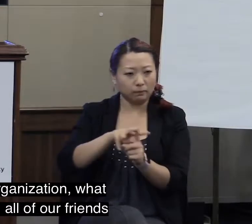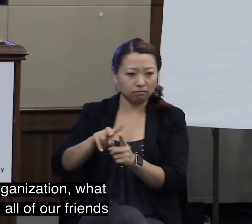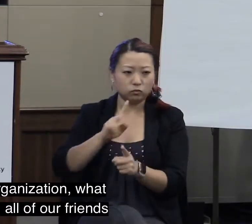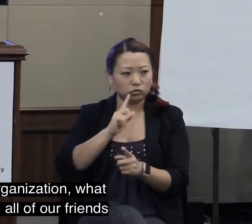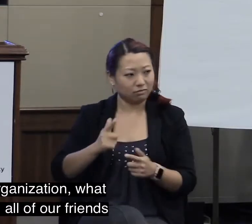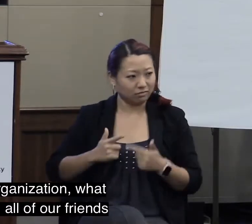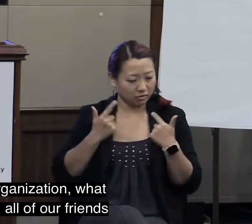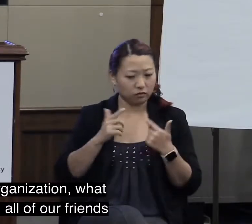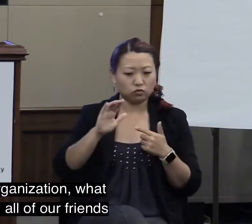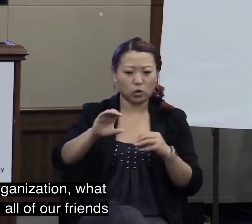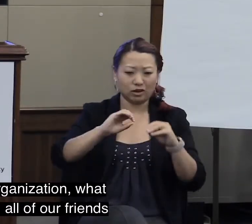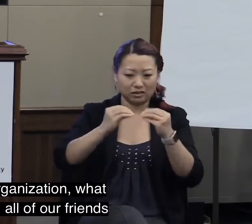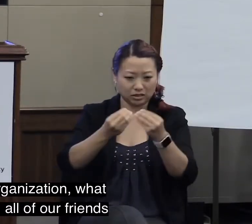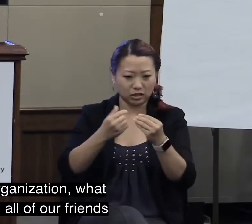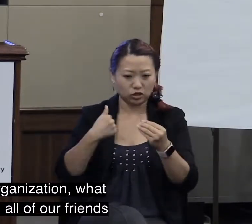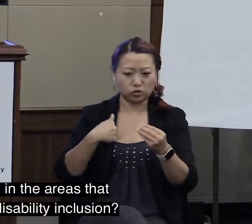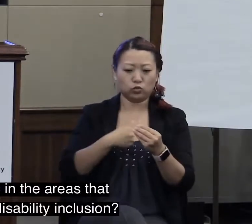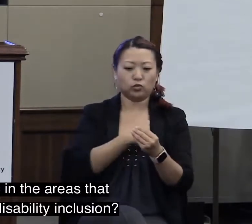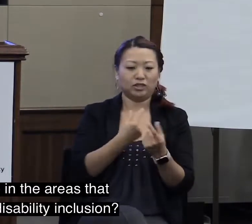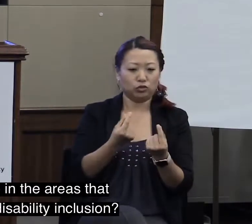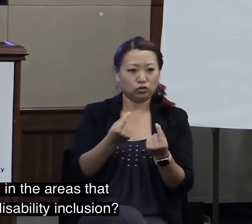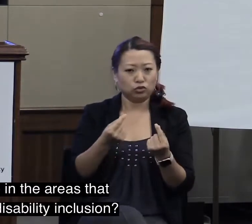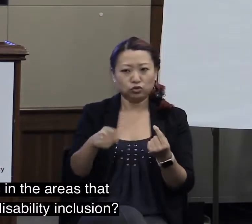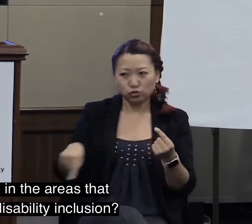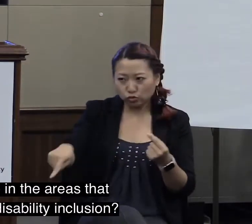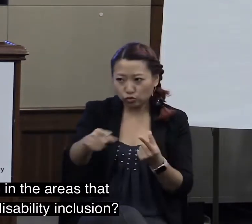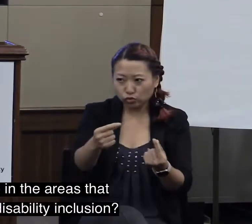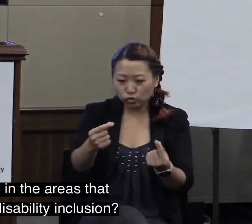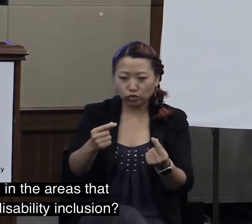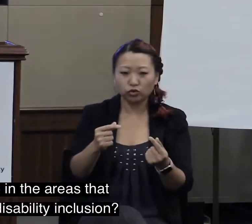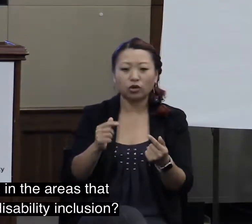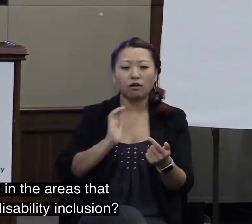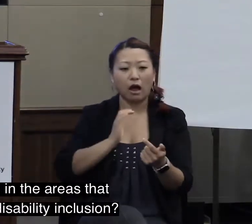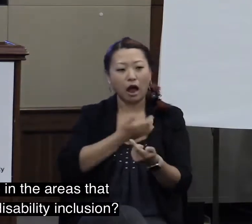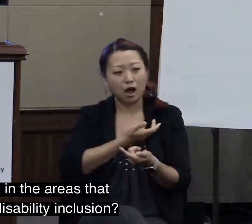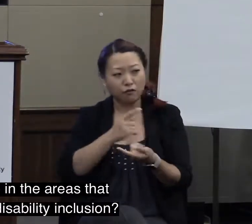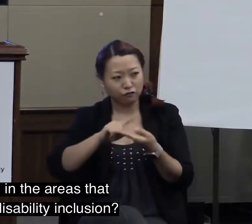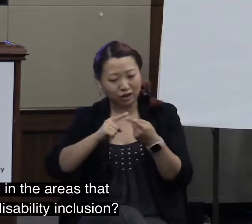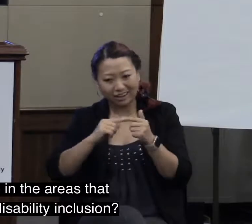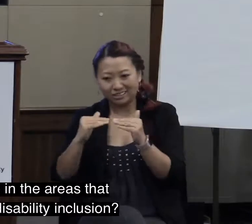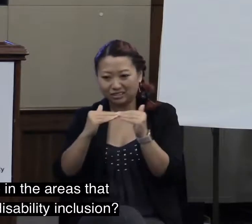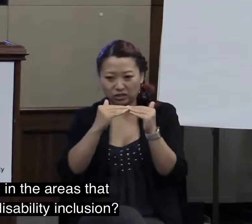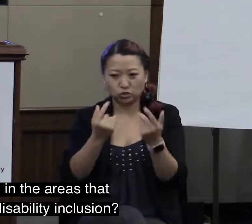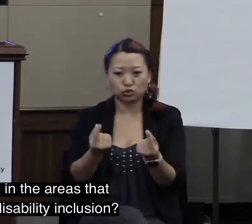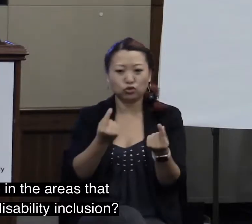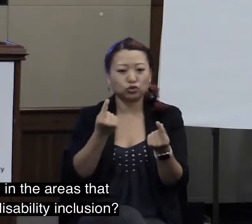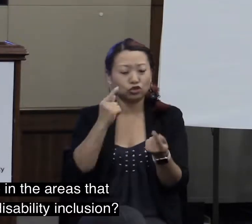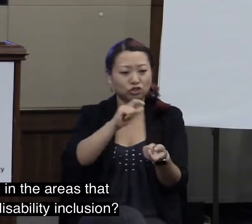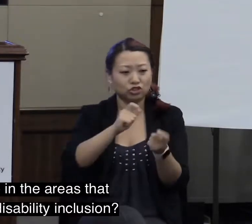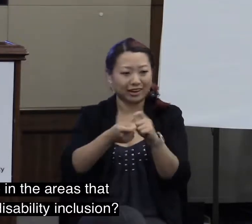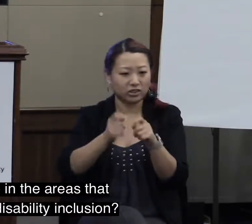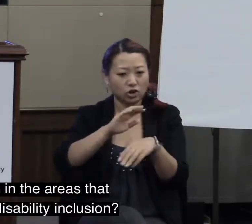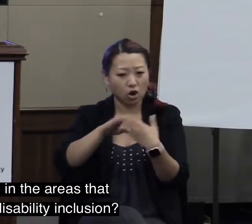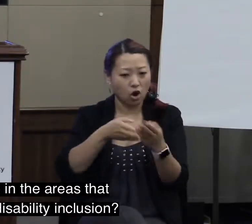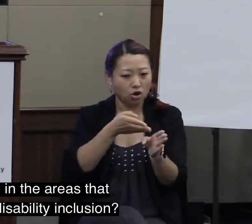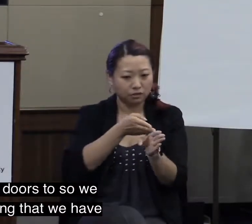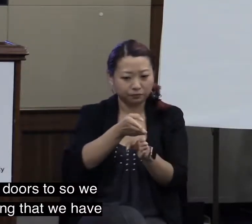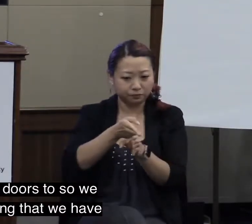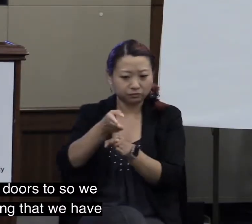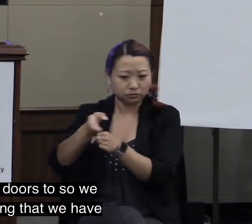do, can all of us do, and all of our friends do to change the outcome in the areas that we've been talking about of disability